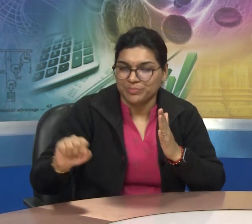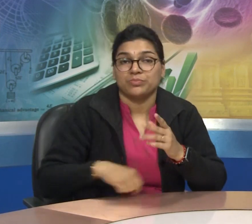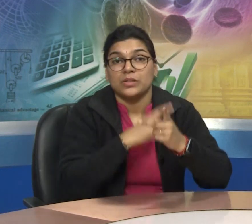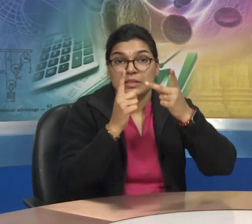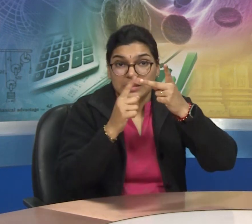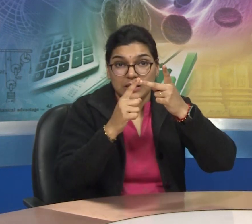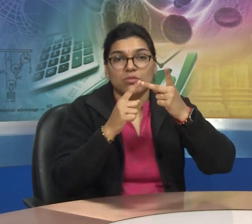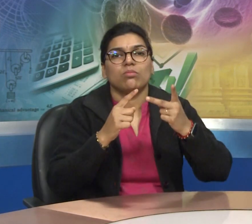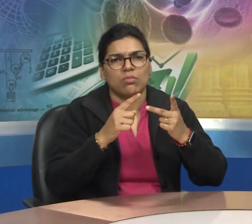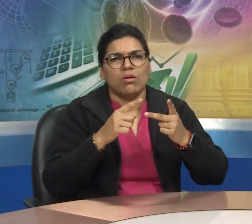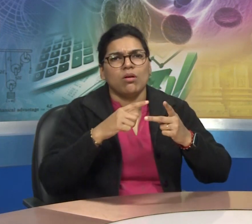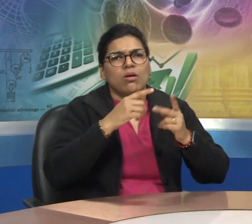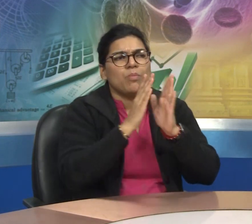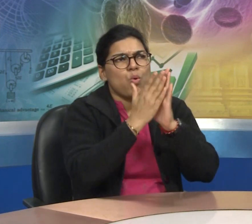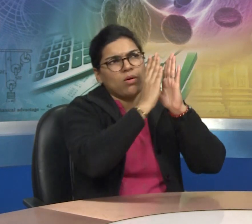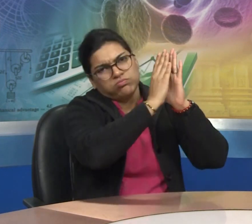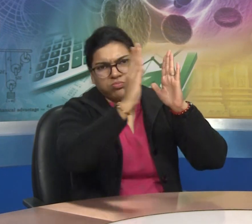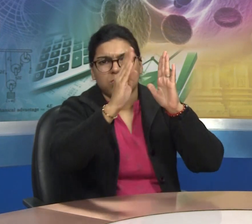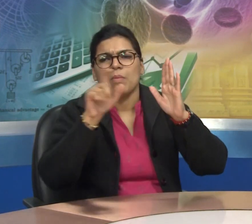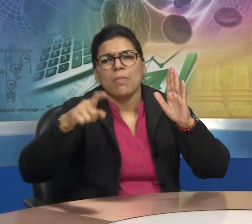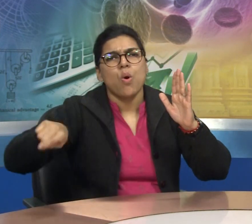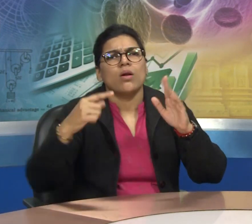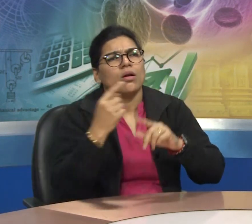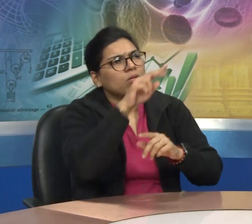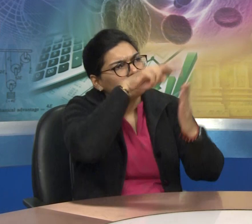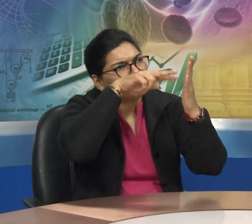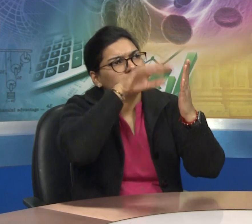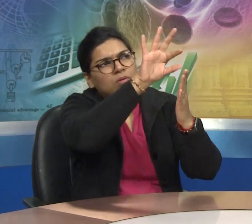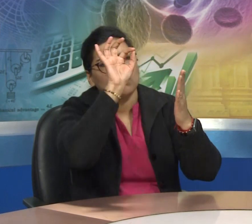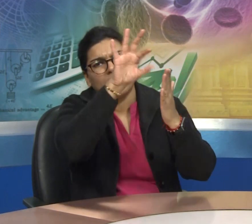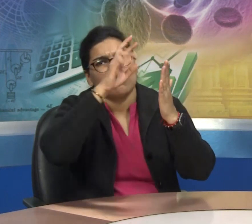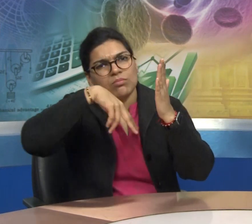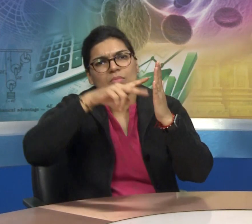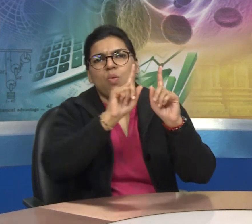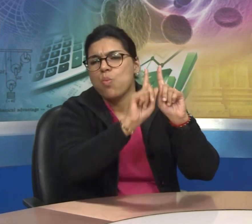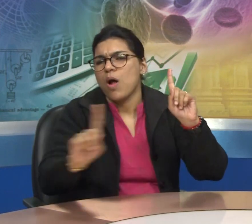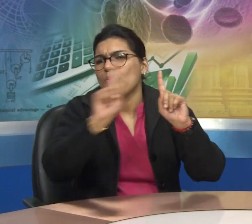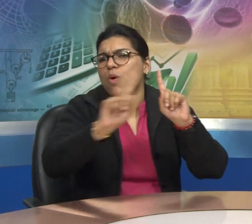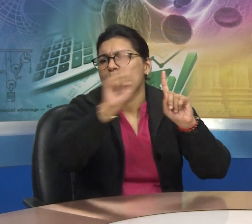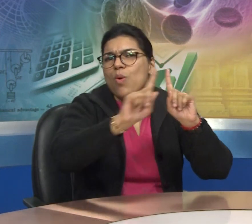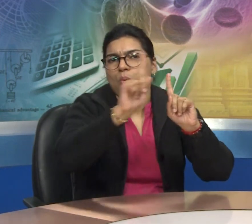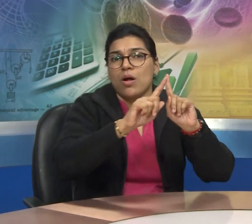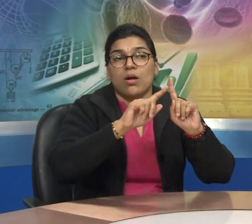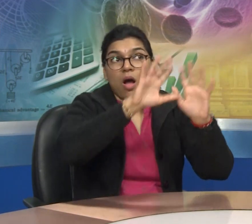First one is books are for use. The second one is every reader his